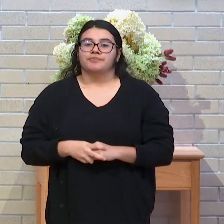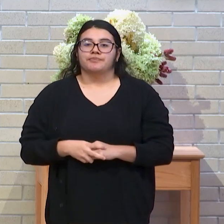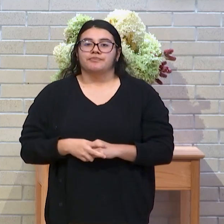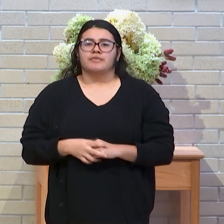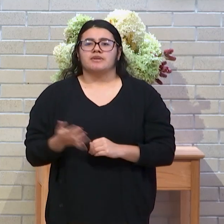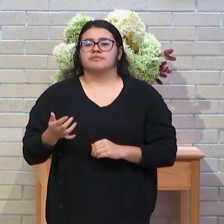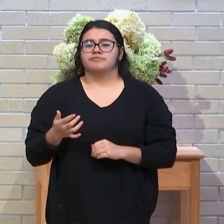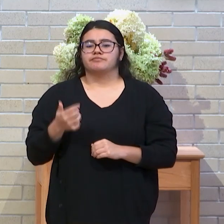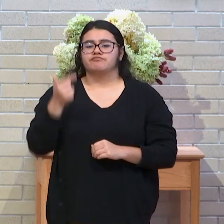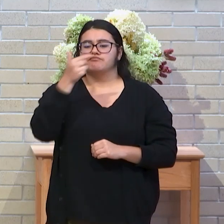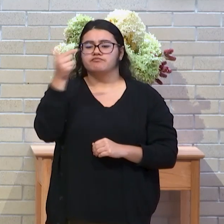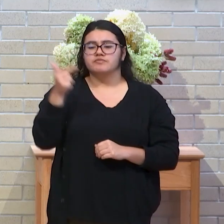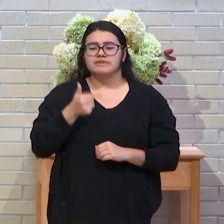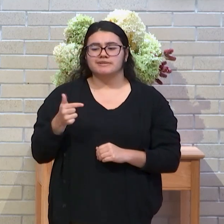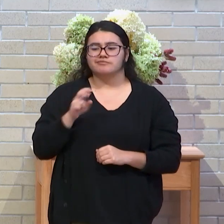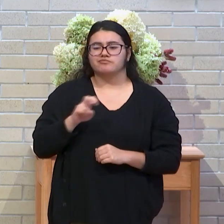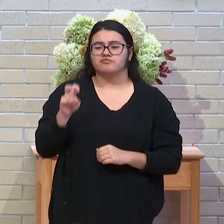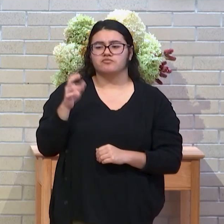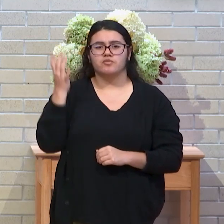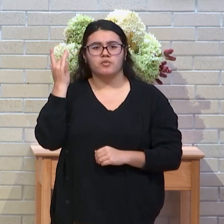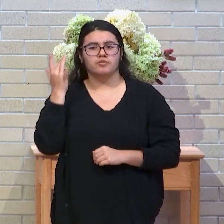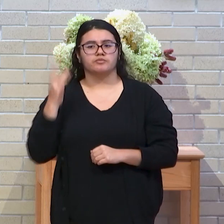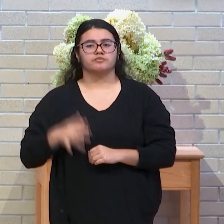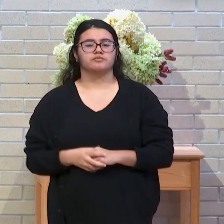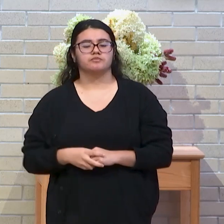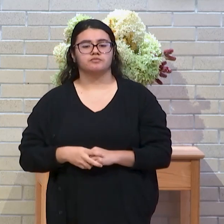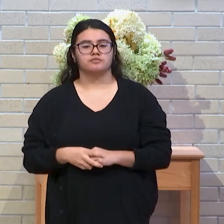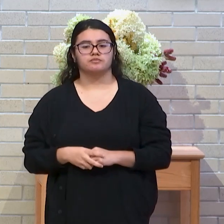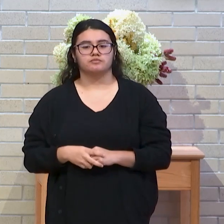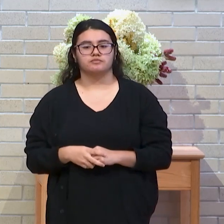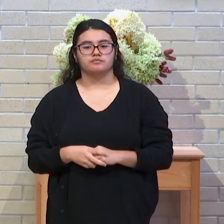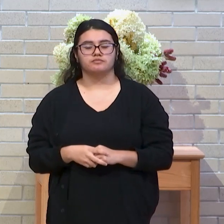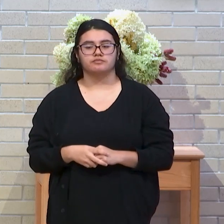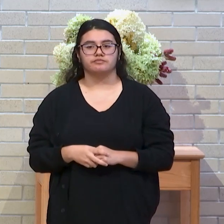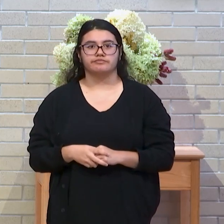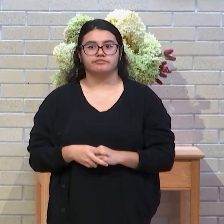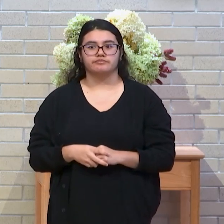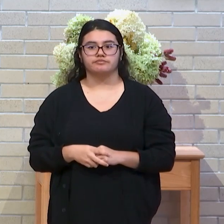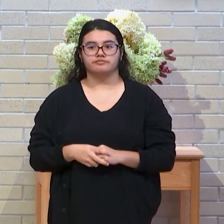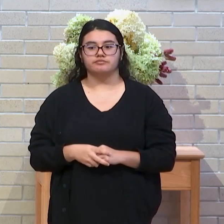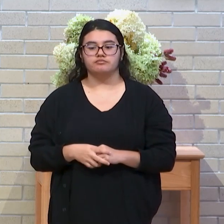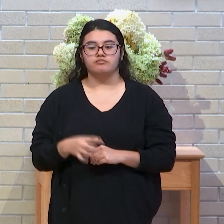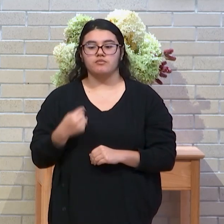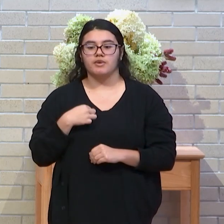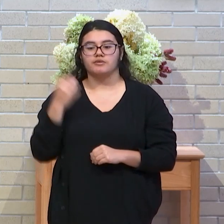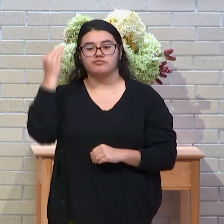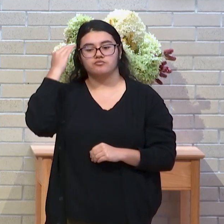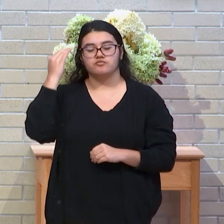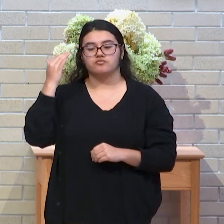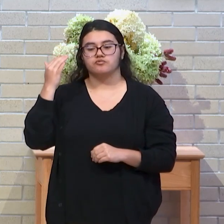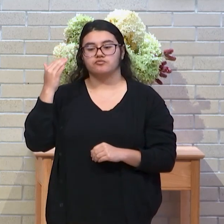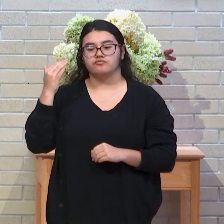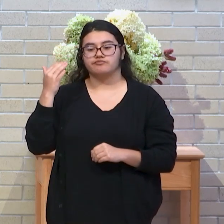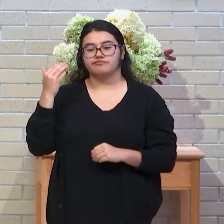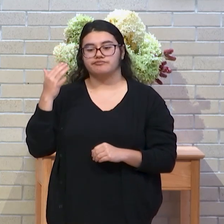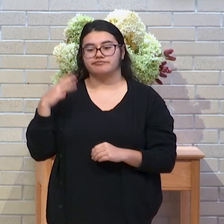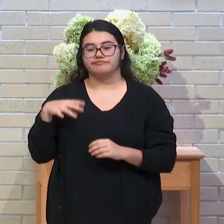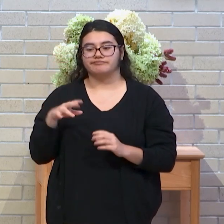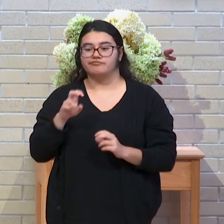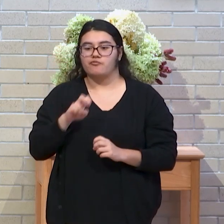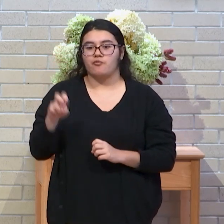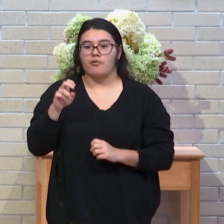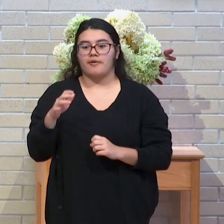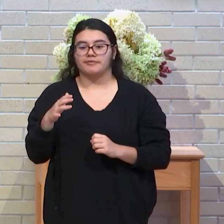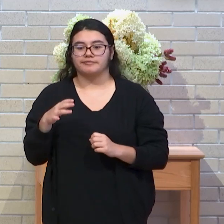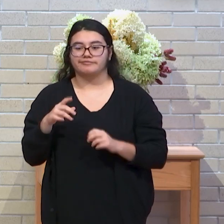even tougher. And it honestly took me a while to realize, even after I had already committed to it. I knew it was going to be hard. Culture shock isn't easy to deal with,